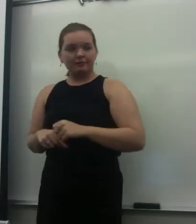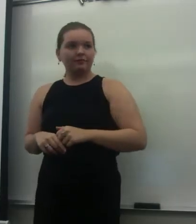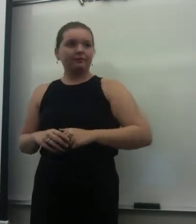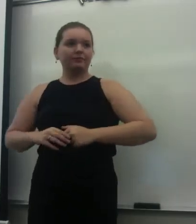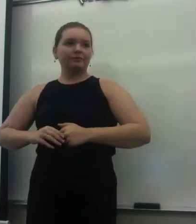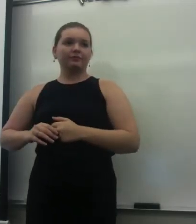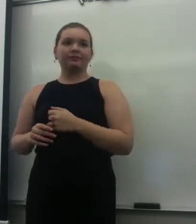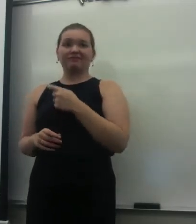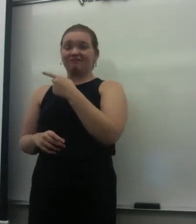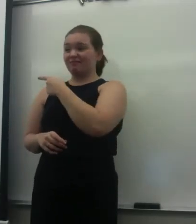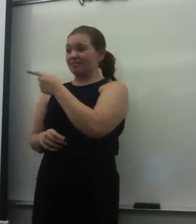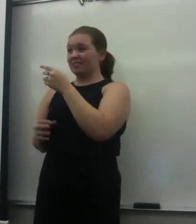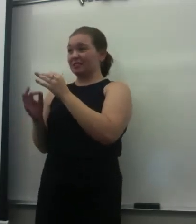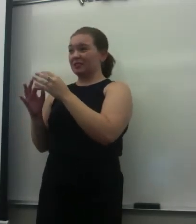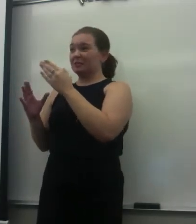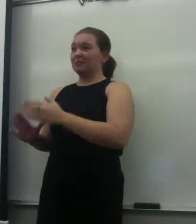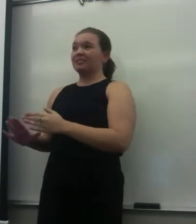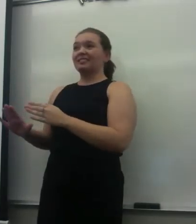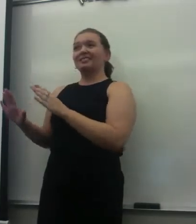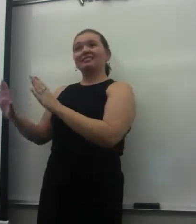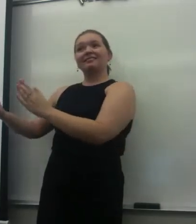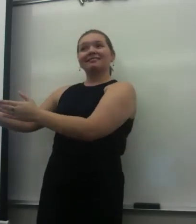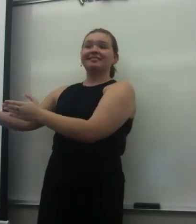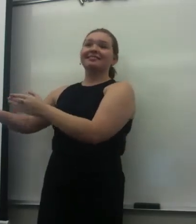forbidden to practice in legal interpreting.